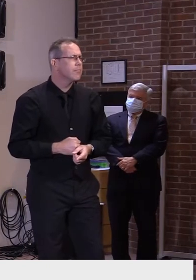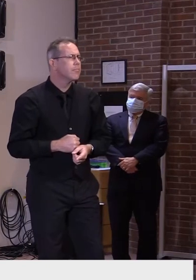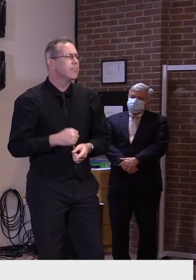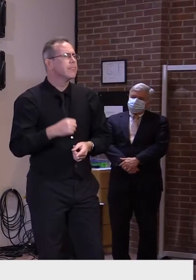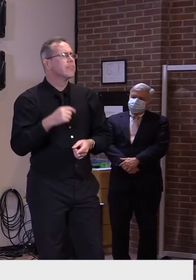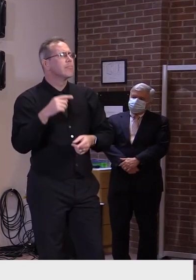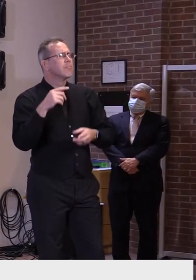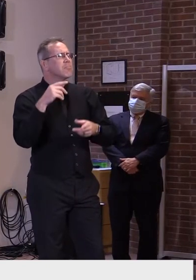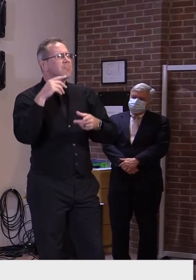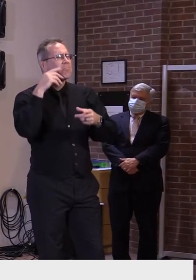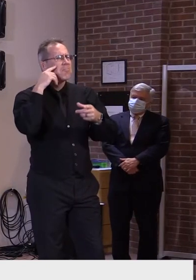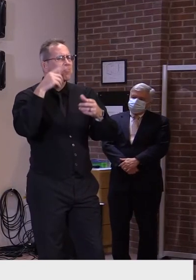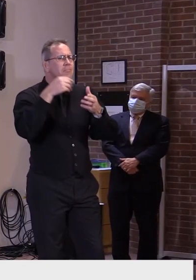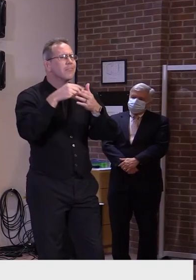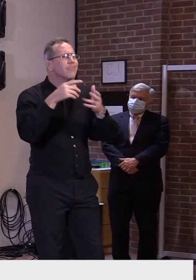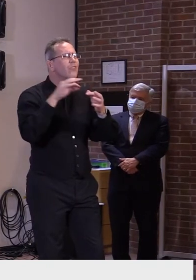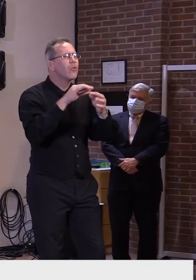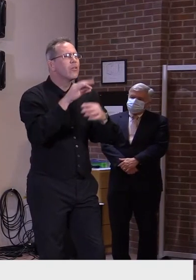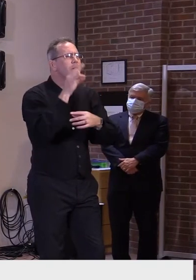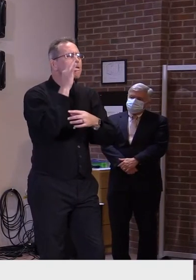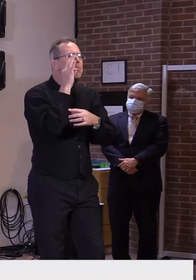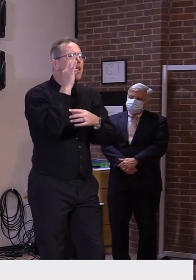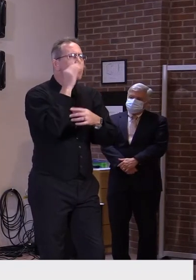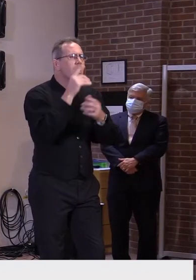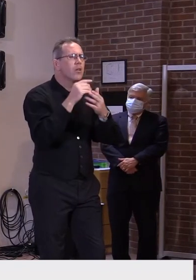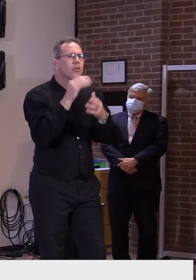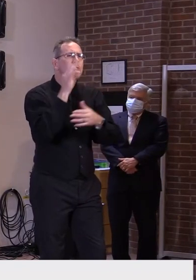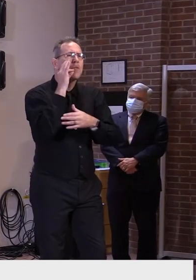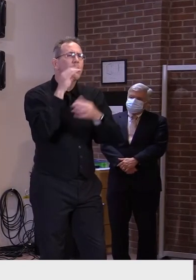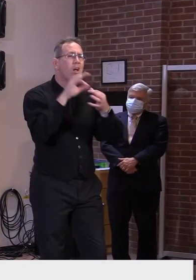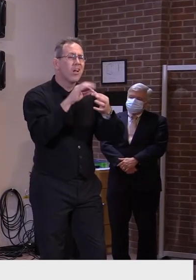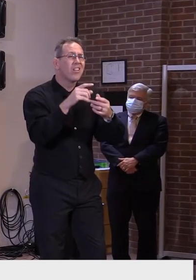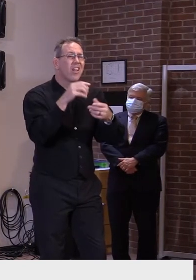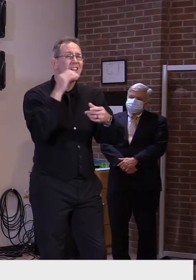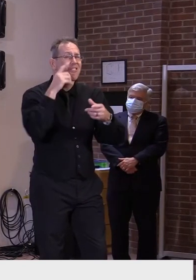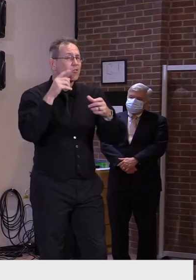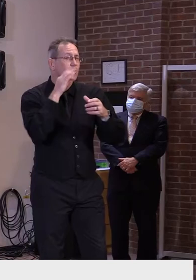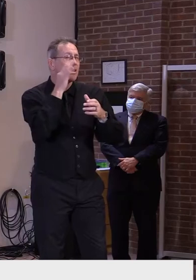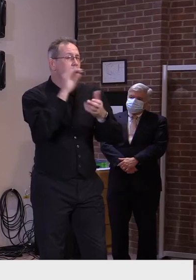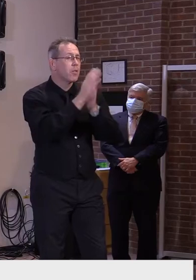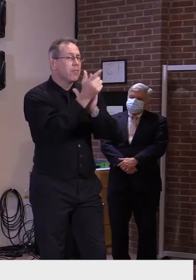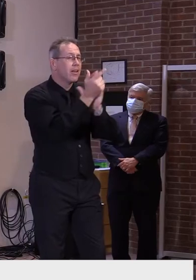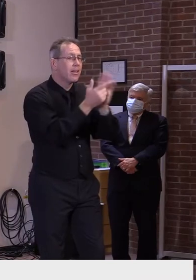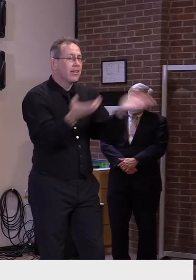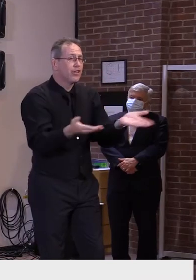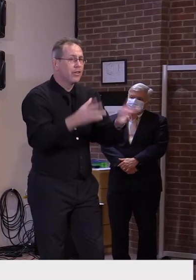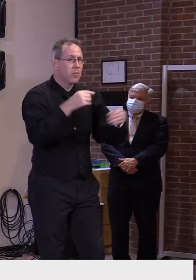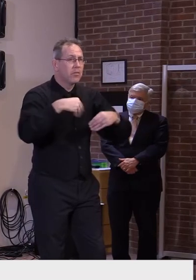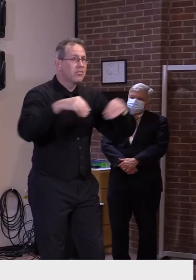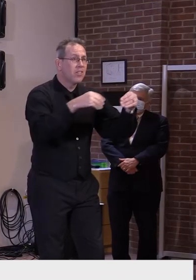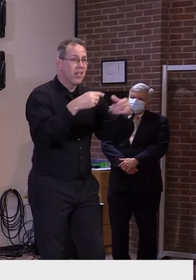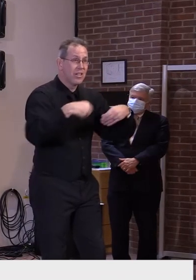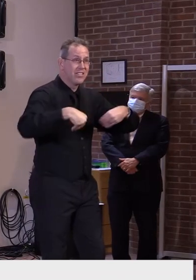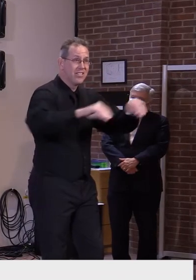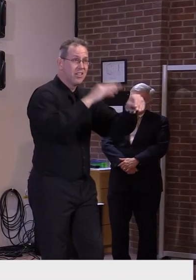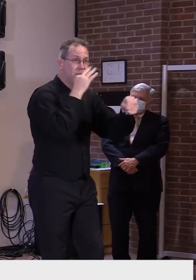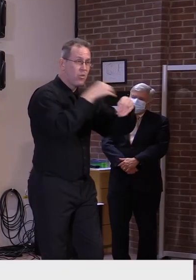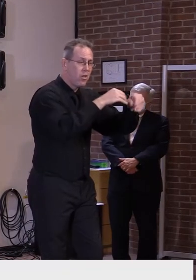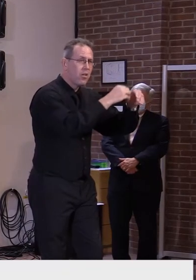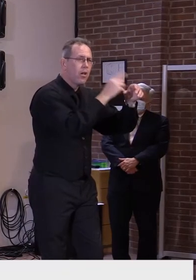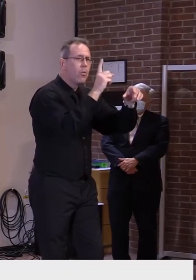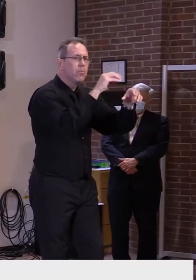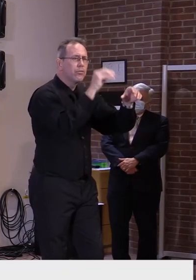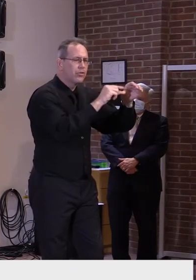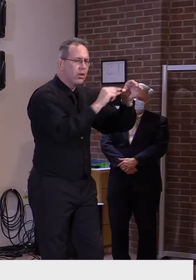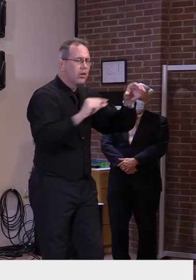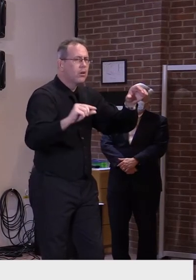fair? I think we'll have to let the legislature debate that. I couldn't answer that at this point in time. I'd want to